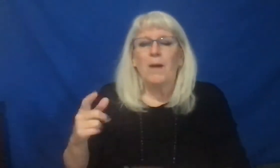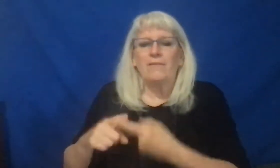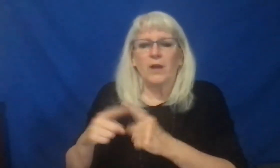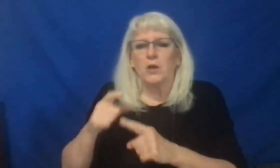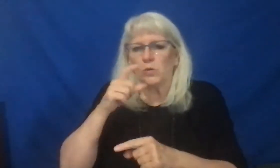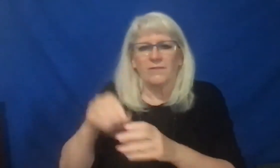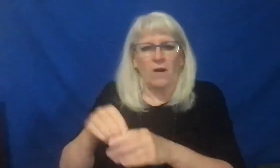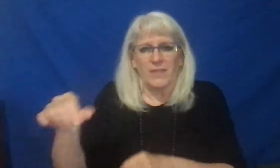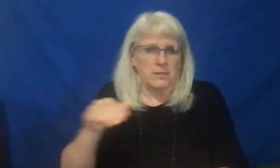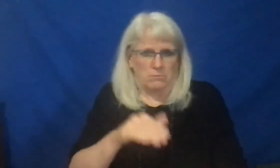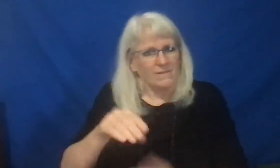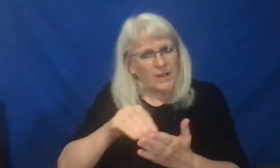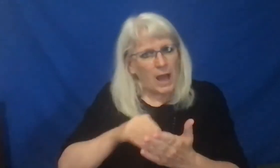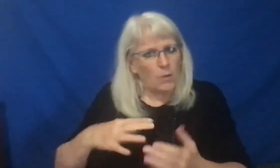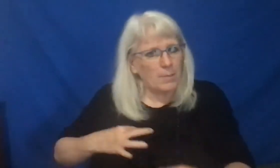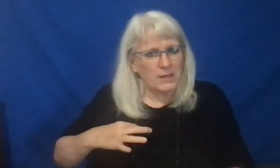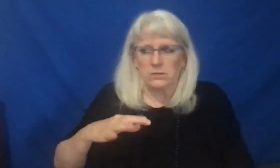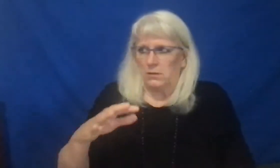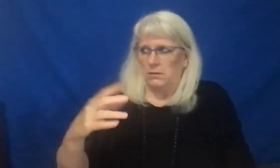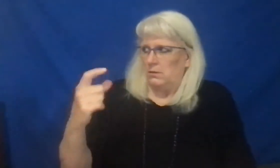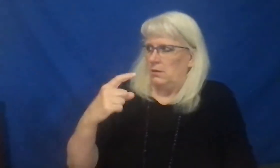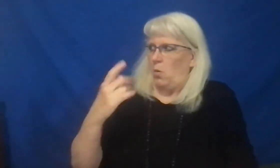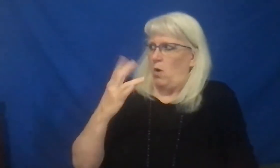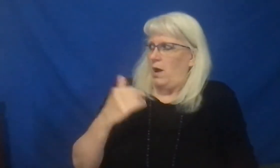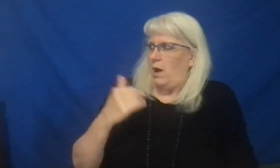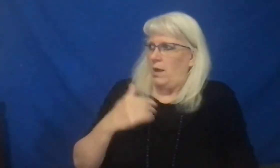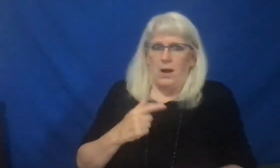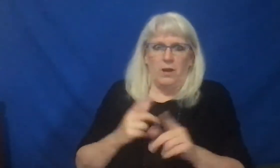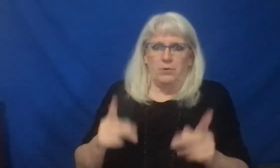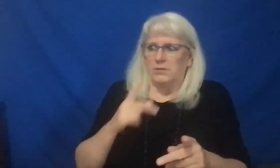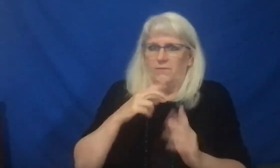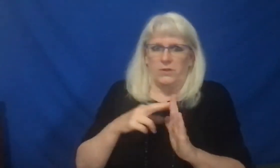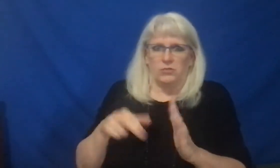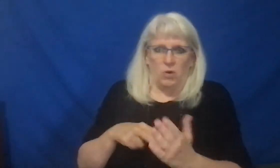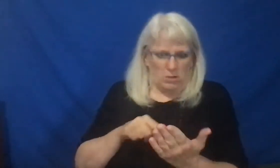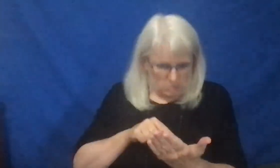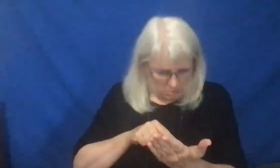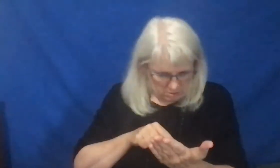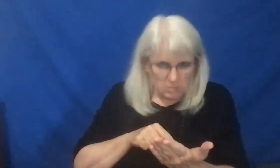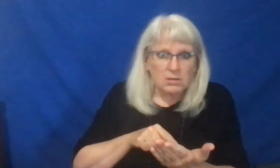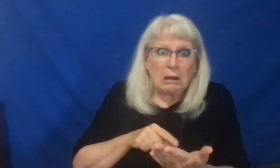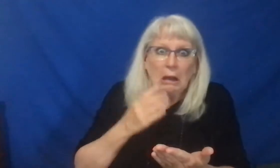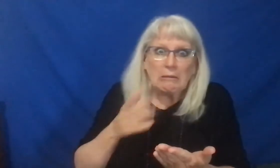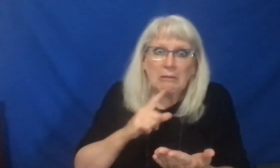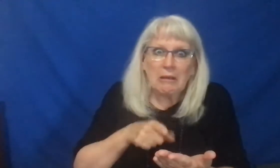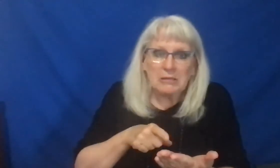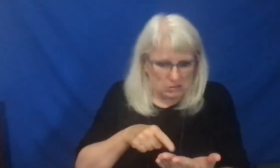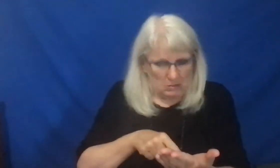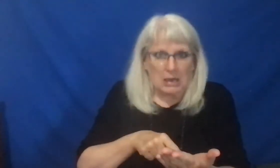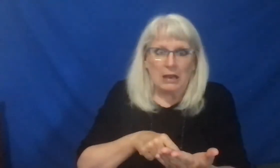being, why are you the right person for this role? I didn't really have an answer other than I got sober